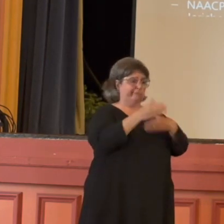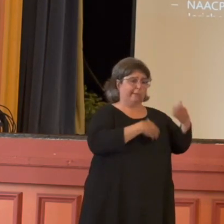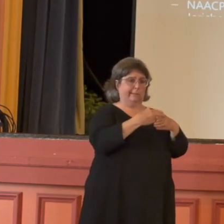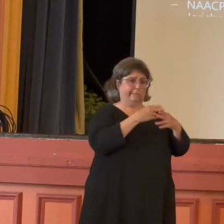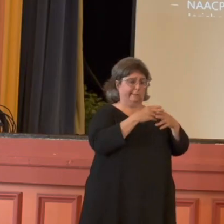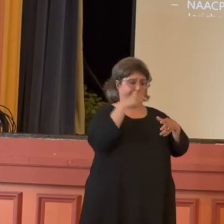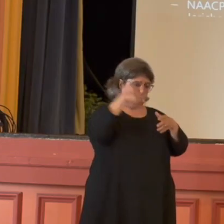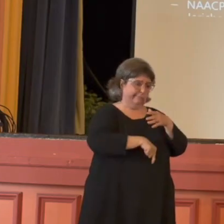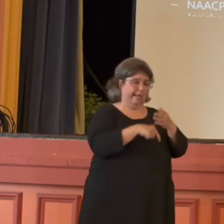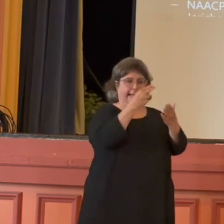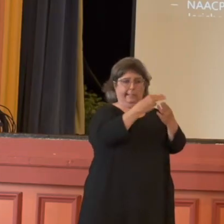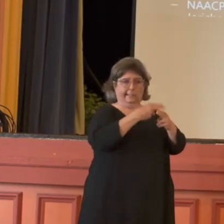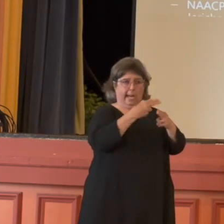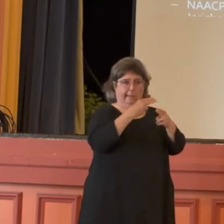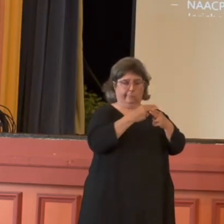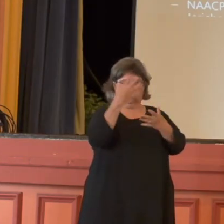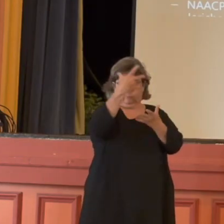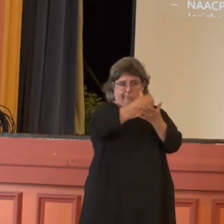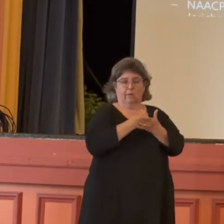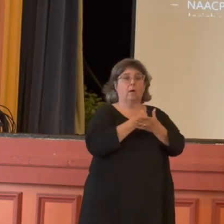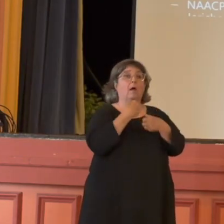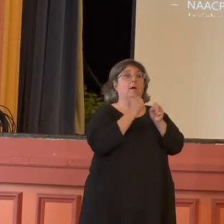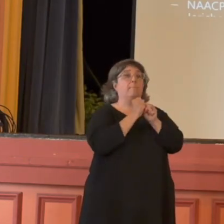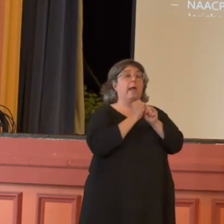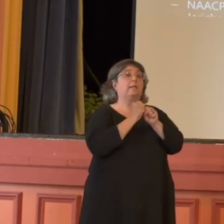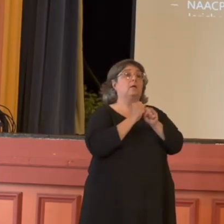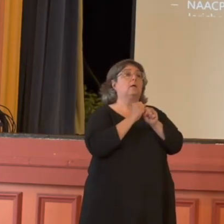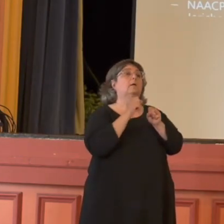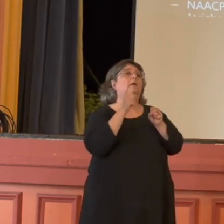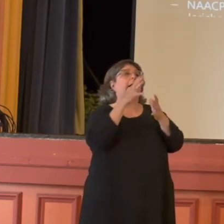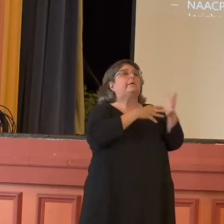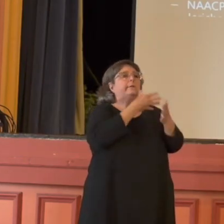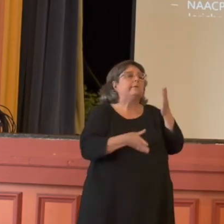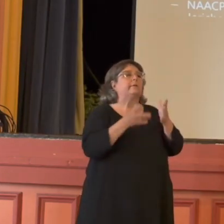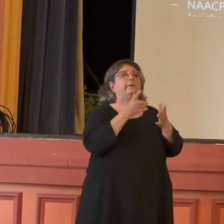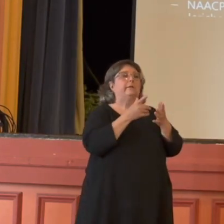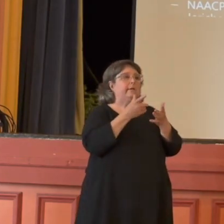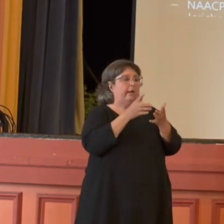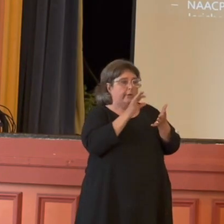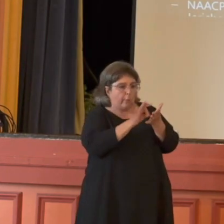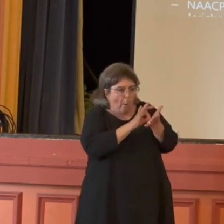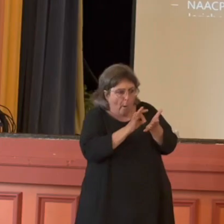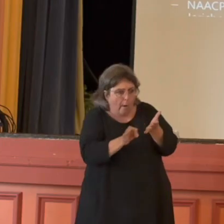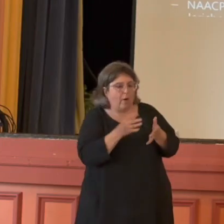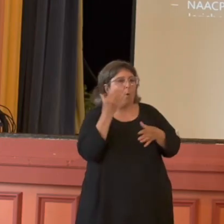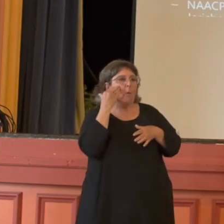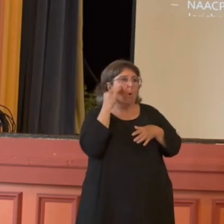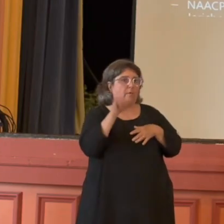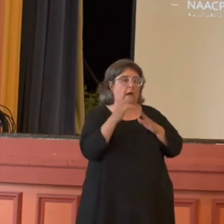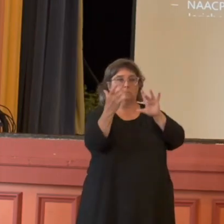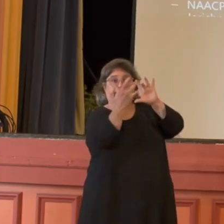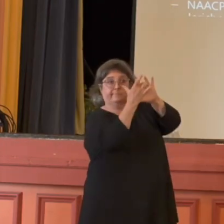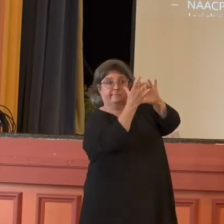We gathered the list of names, but then we created a rubric and a scoring system because we knew that we were going to reach